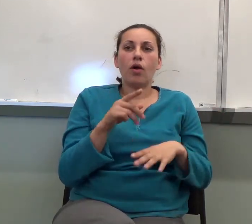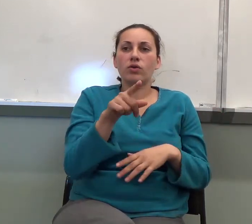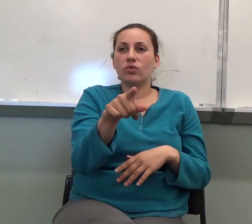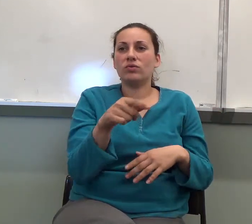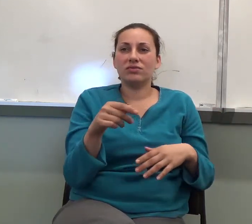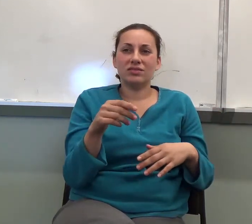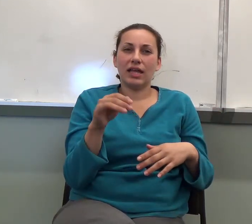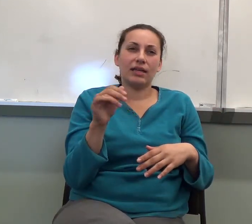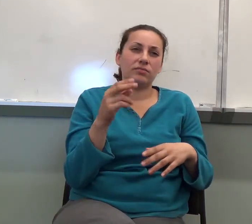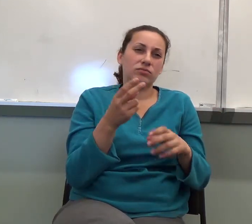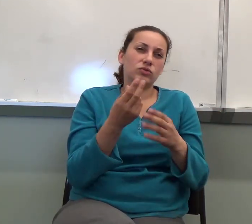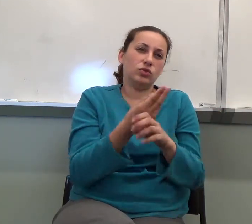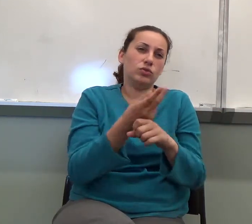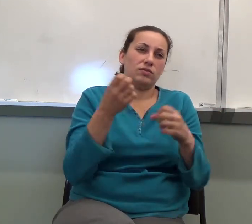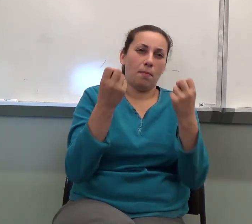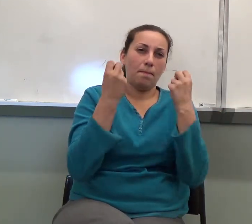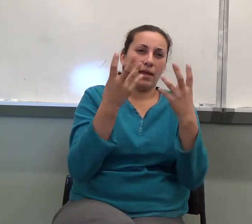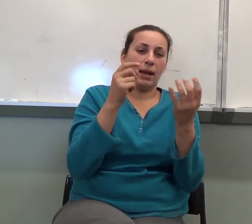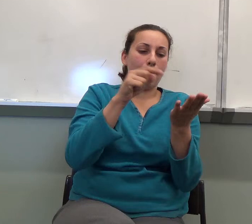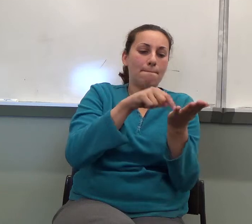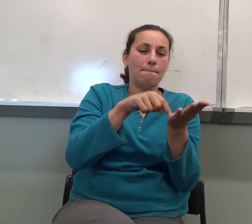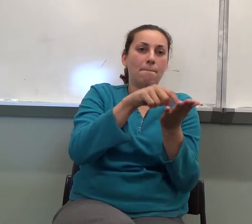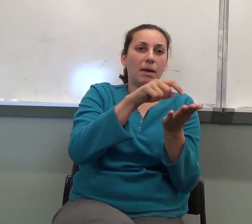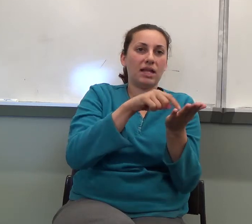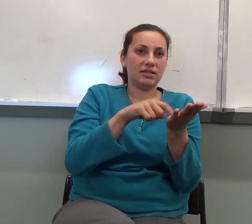buckets. So, all right, 0.045